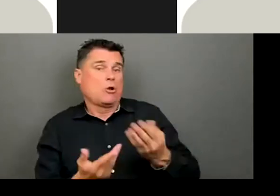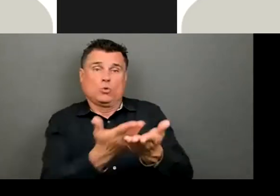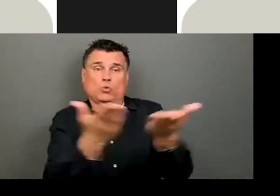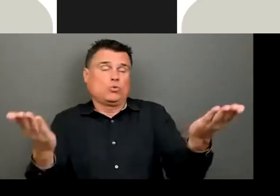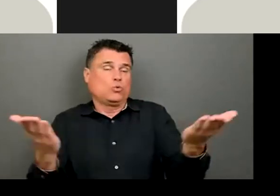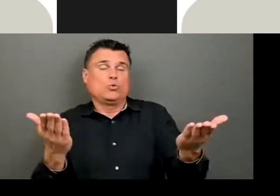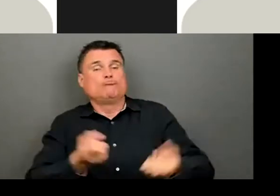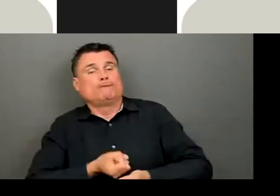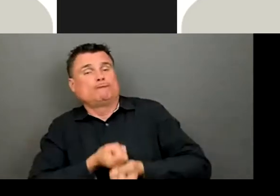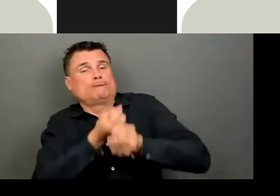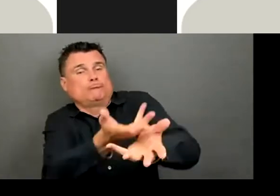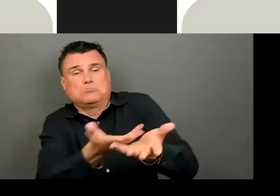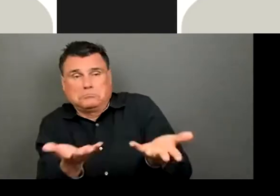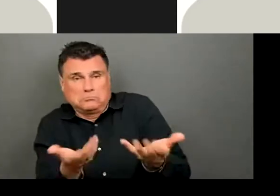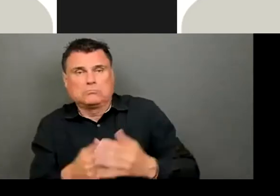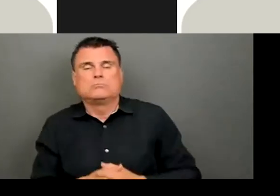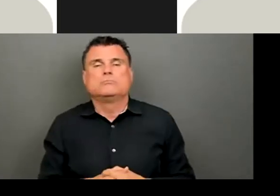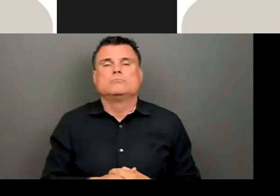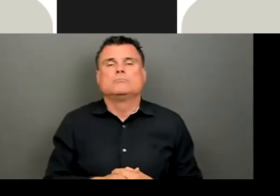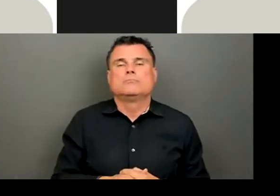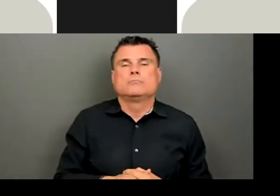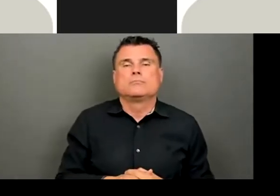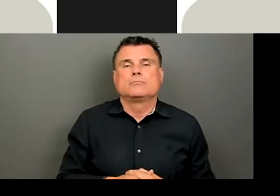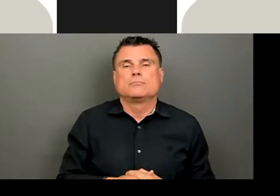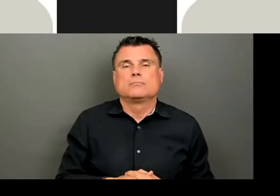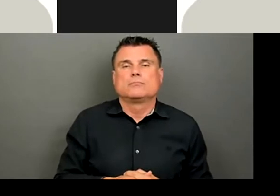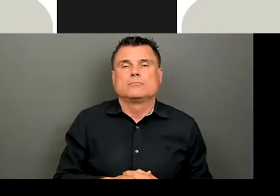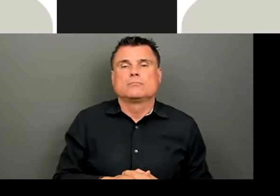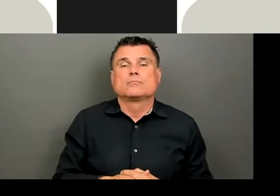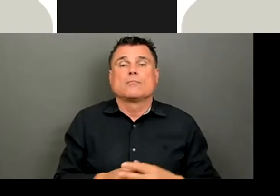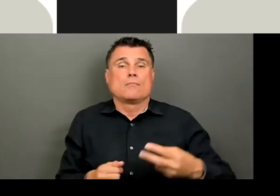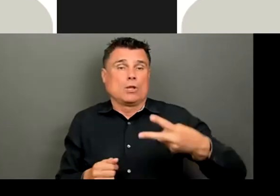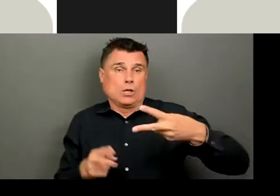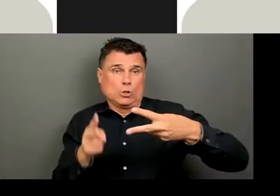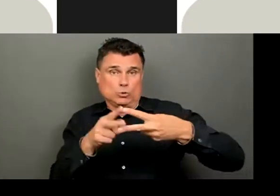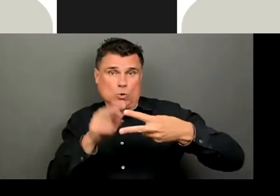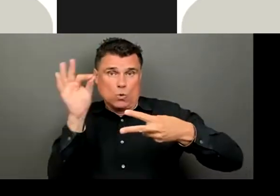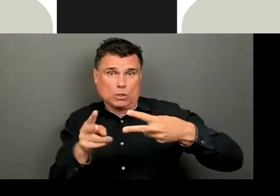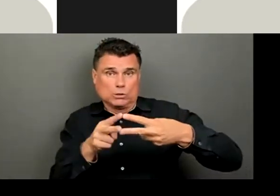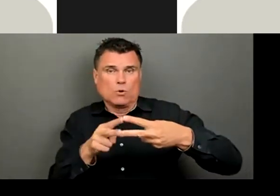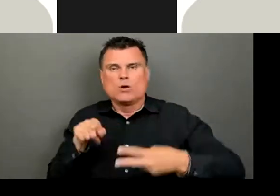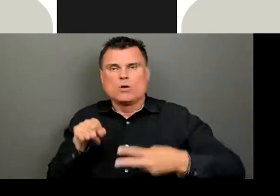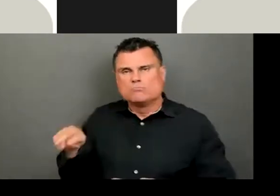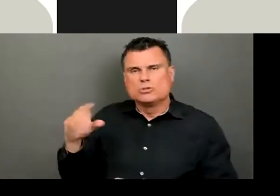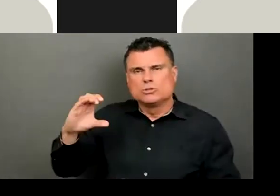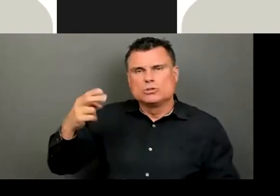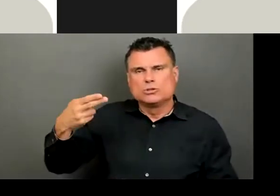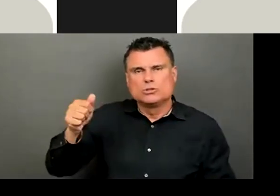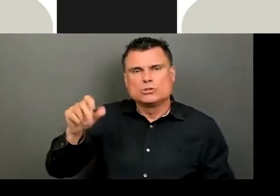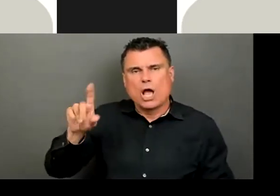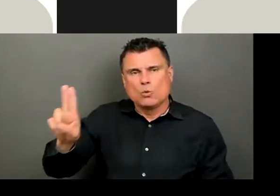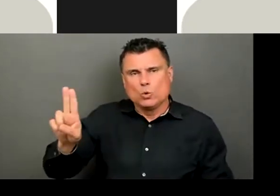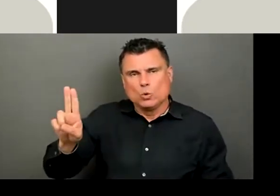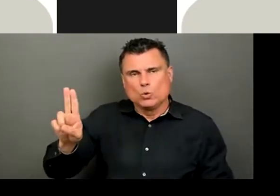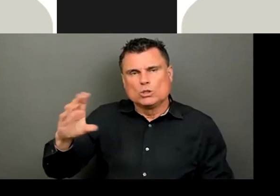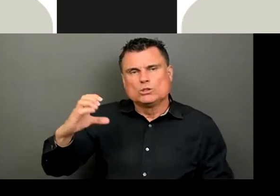So first of all, the two questions for Charu are the following. What would you advise the owners